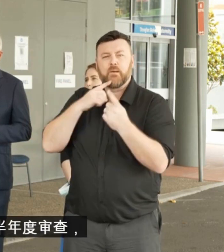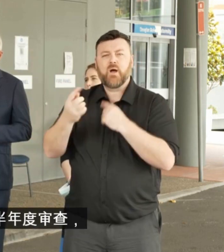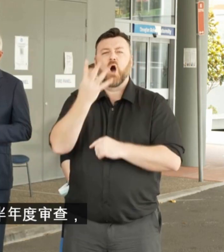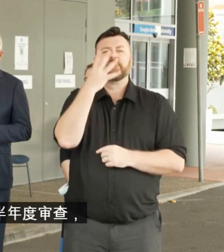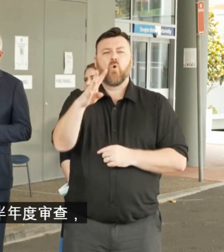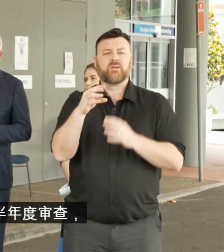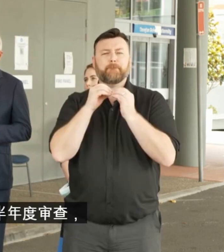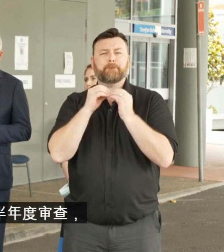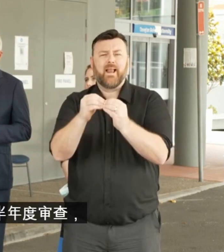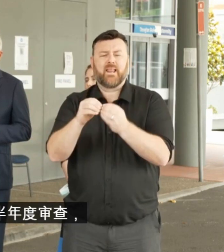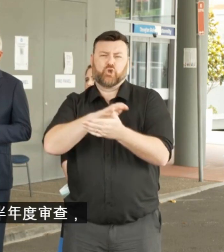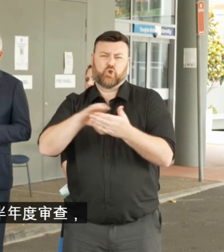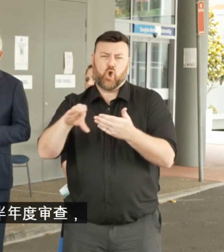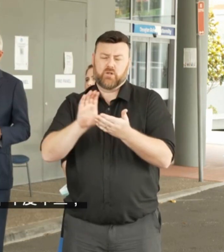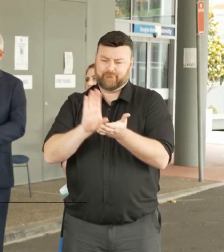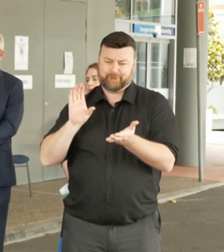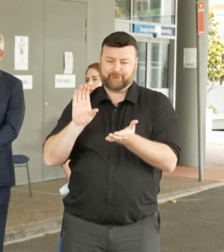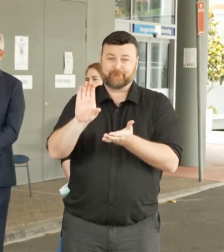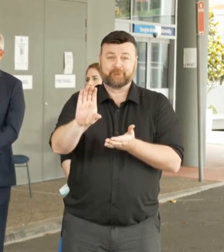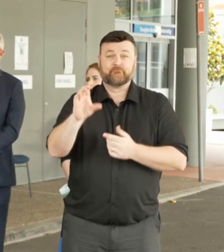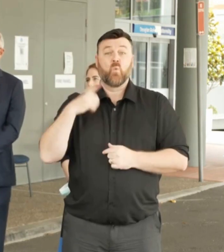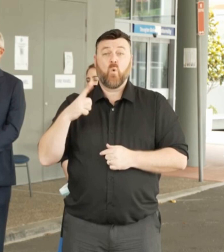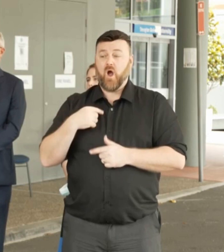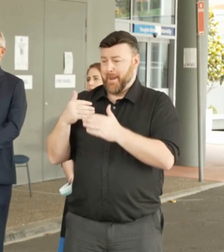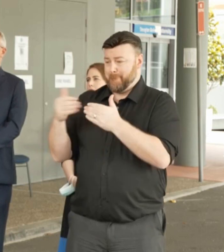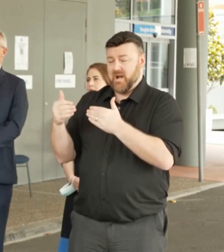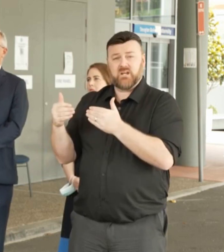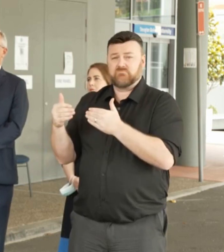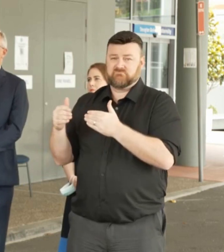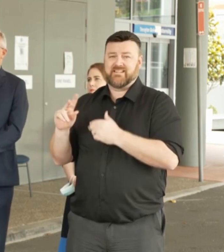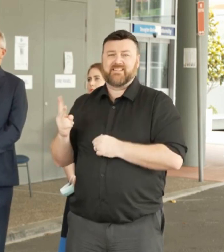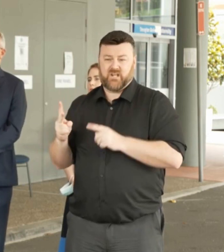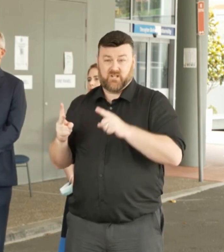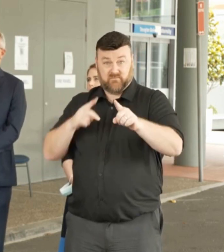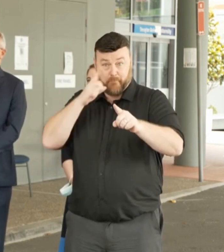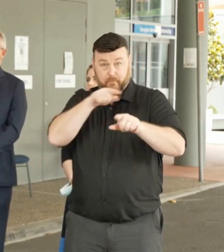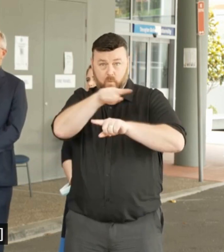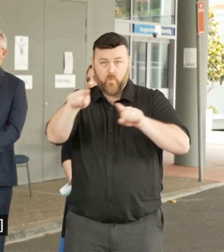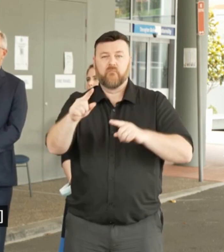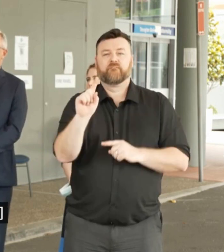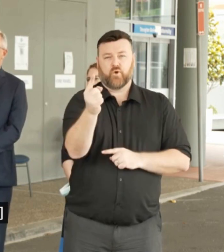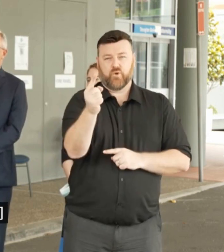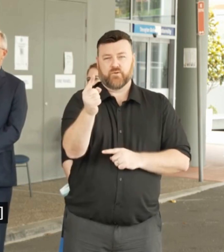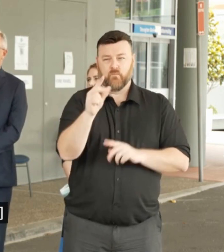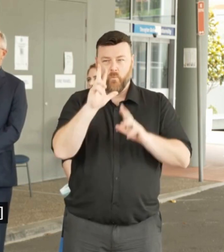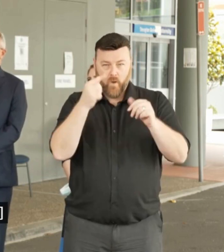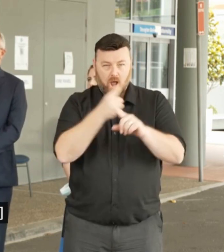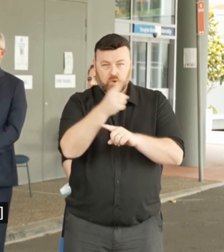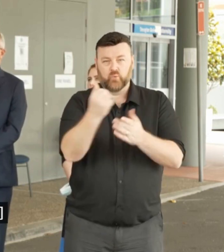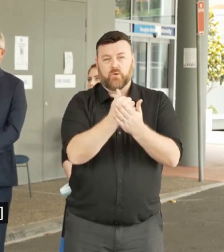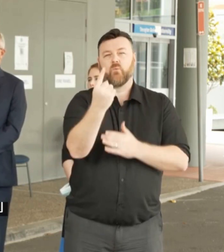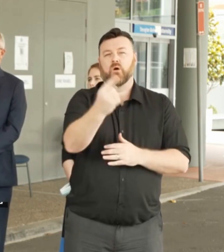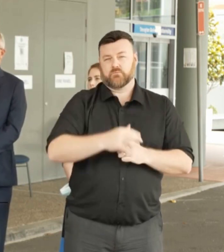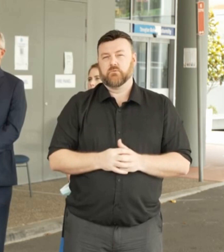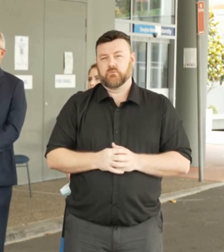has spent, and that's because we put the people of our state before the budget. That's been our focus through COVID. That's allowed us to keep people safe.